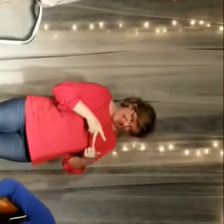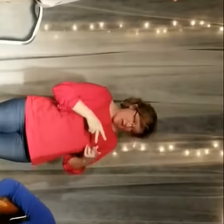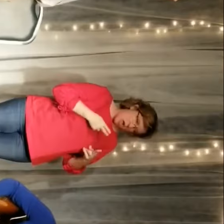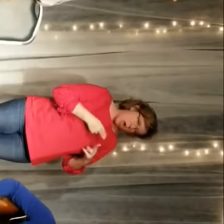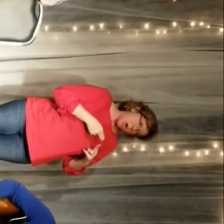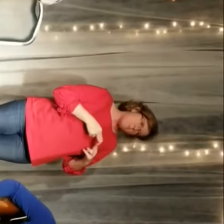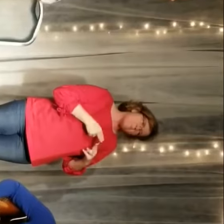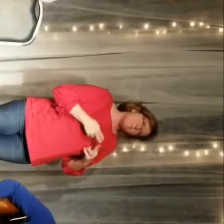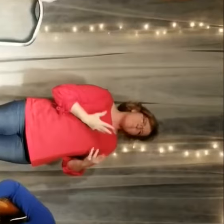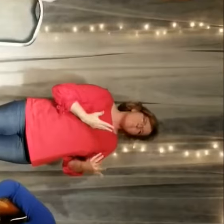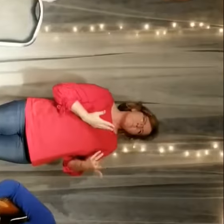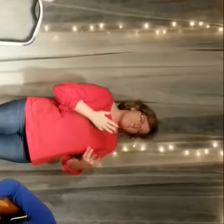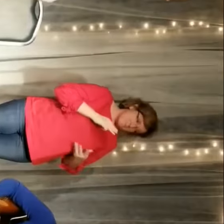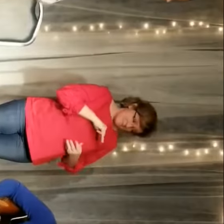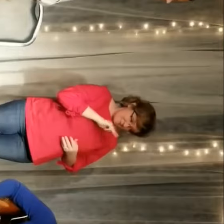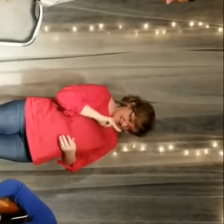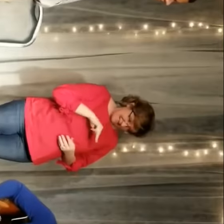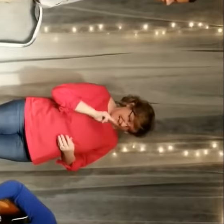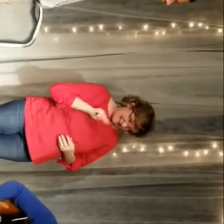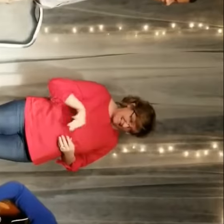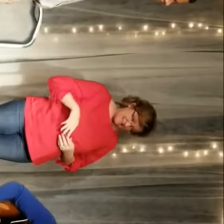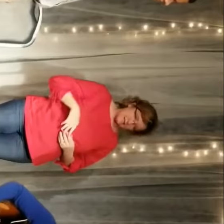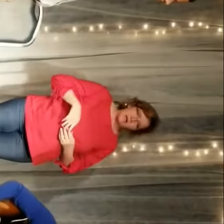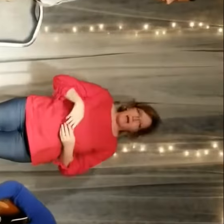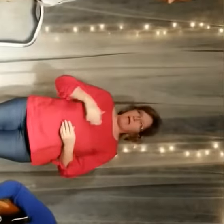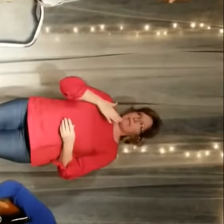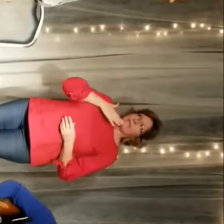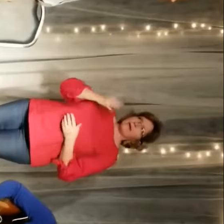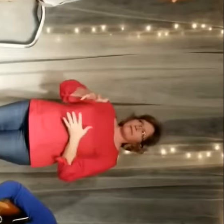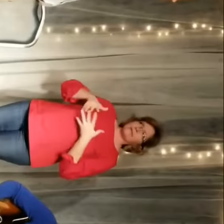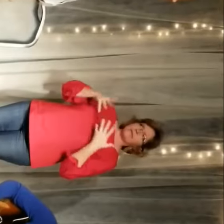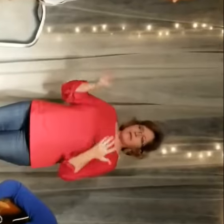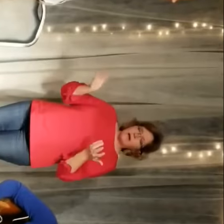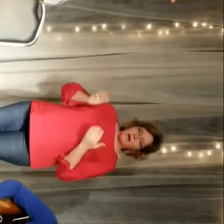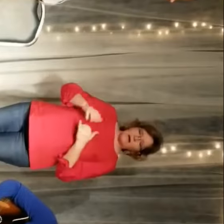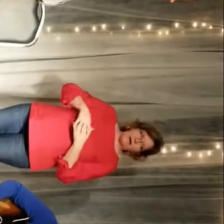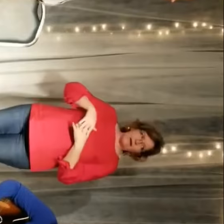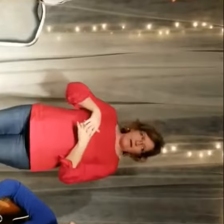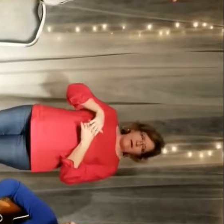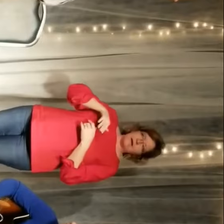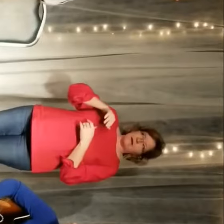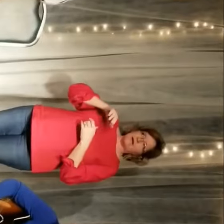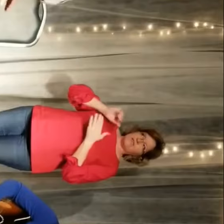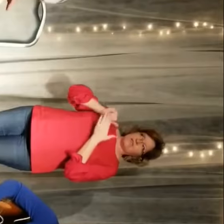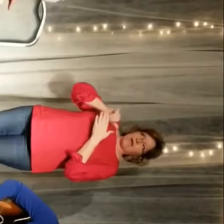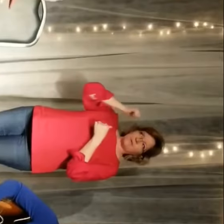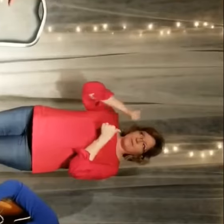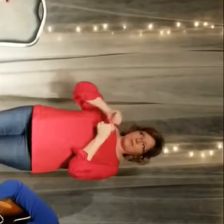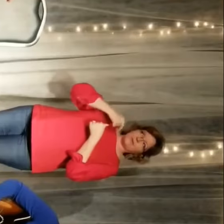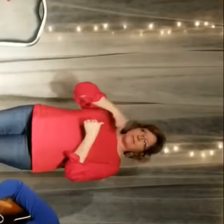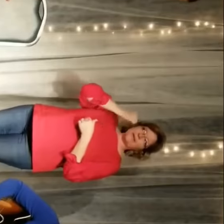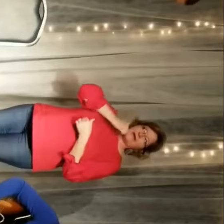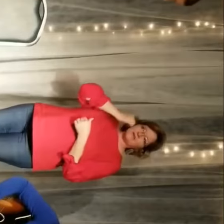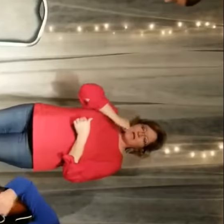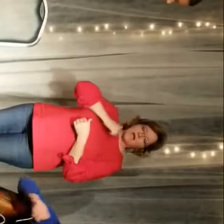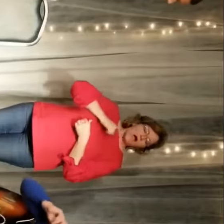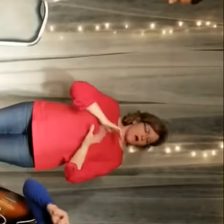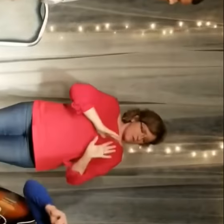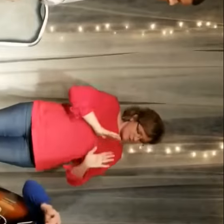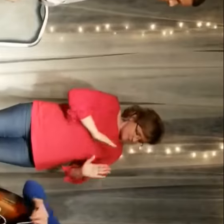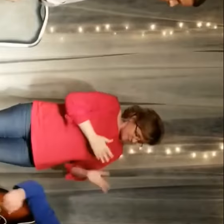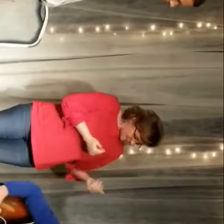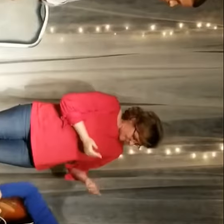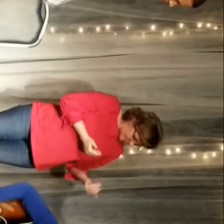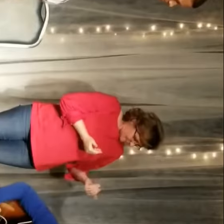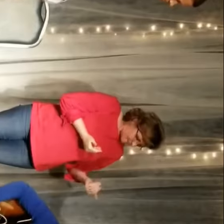called again? The Golden Arches? Thanks, because you know she doesn't remind me of that every other day. Sorry, okay, you were saying?